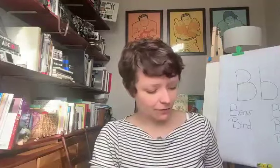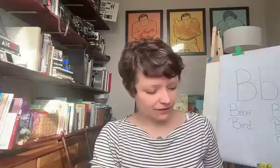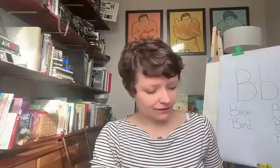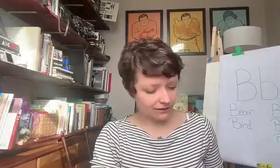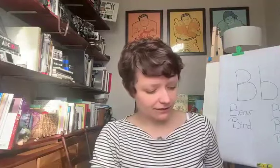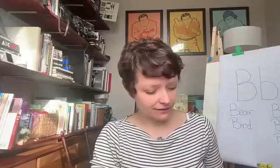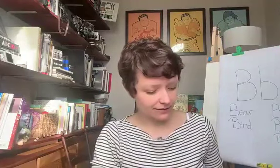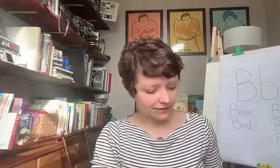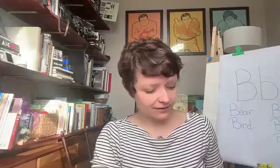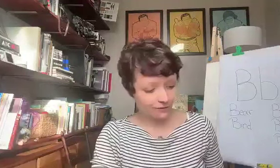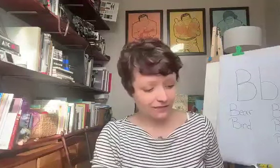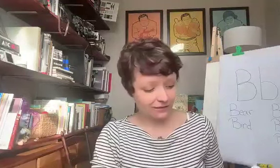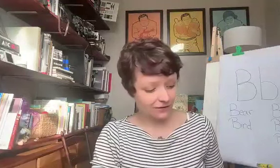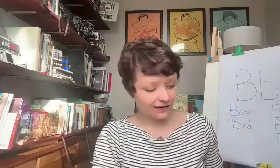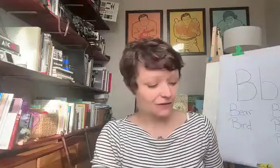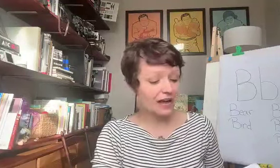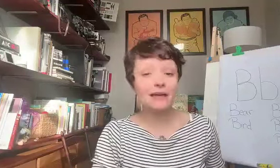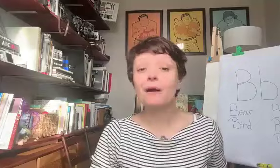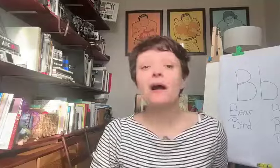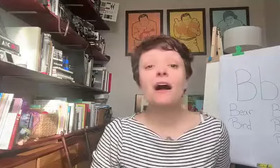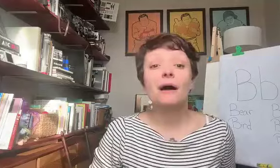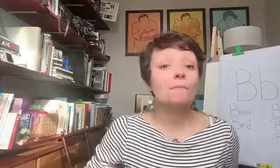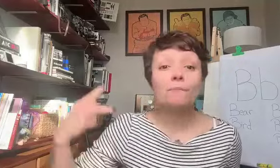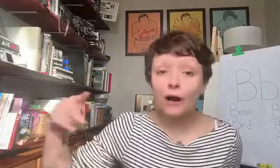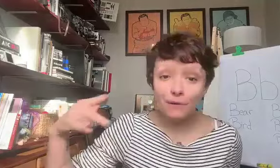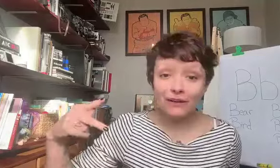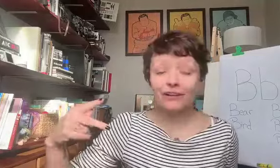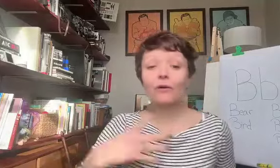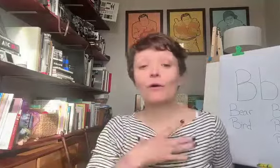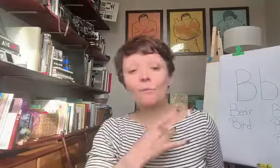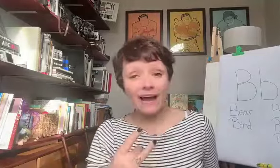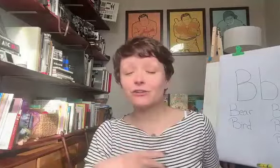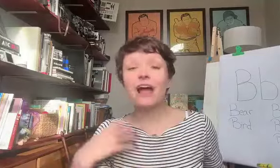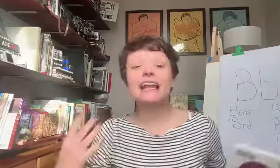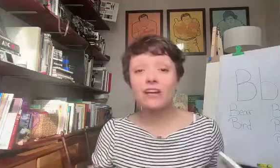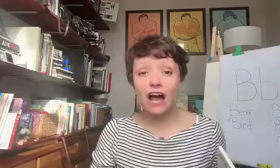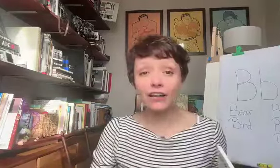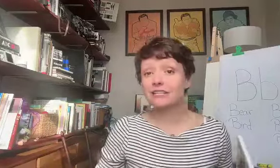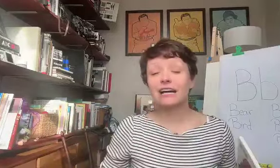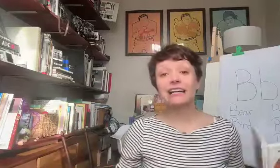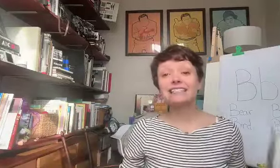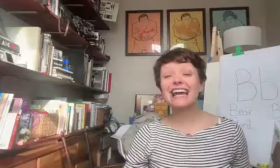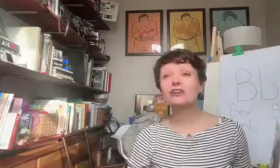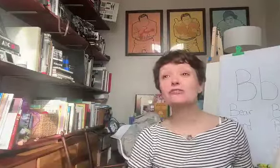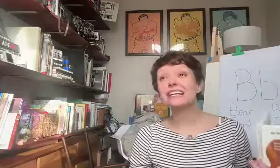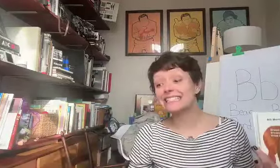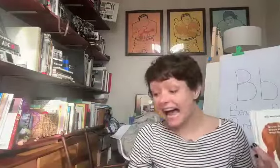words in here? Which is so funny. If you taught them purple or white or any of the colors, let's say you do an